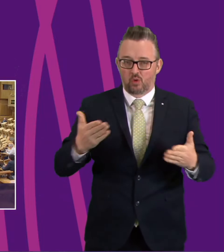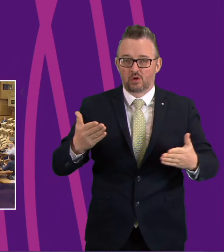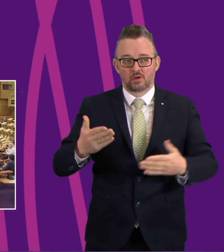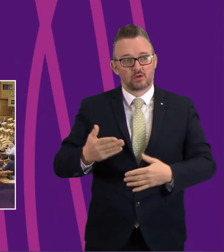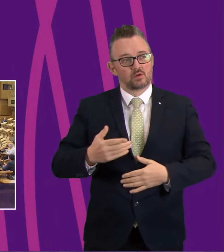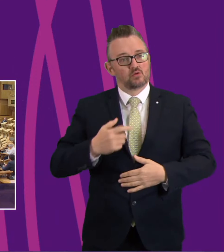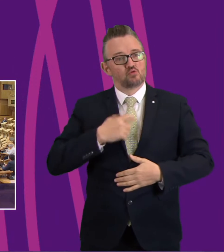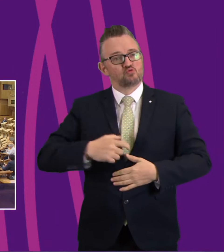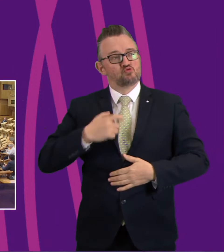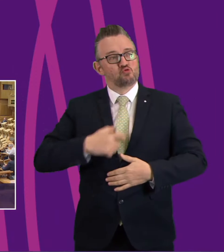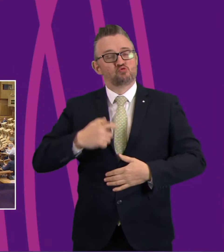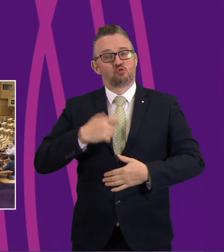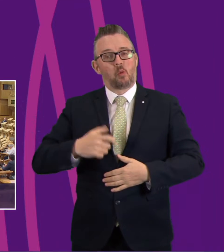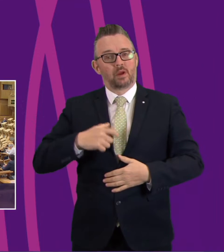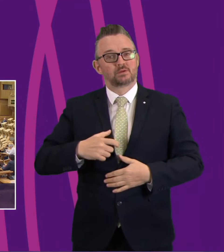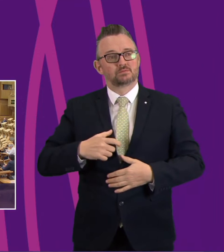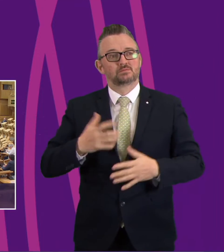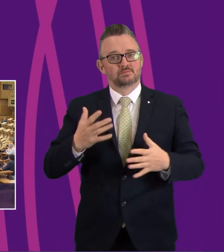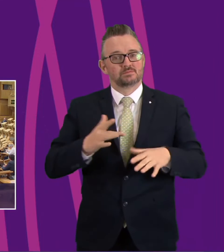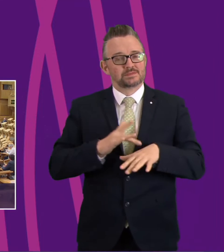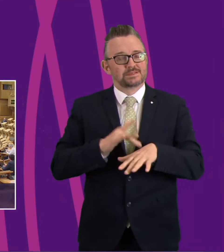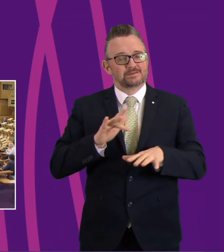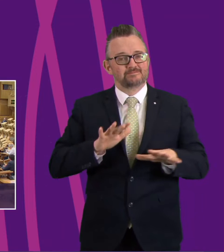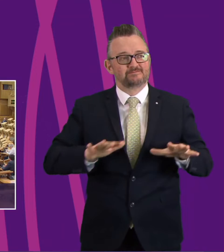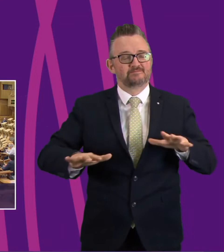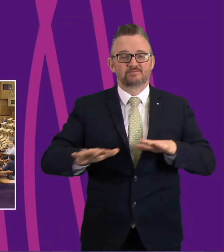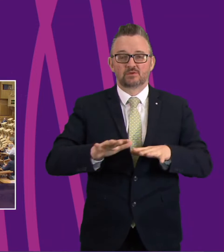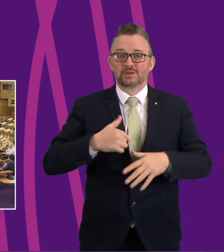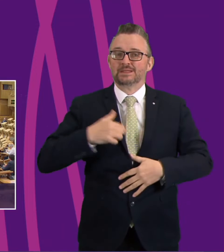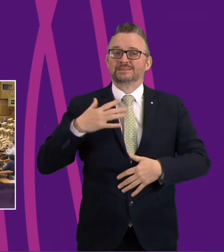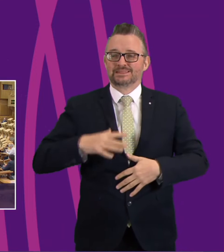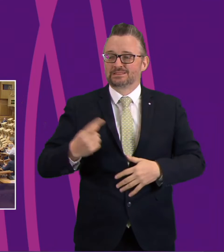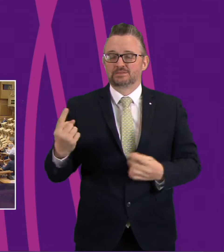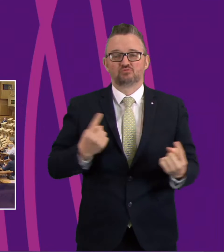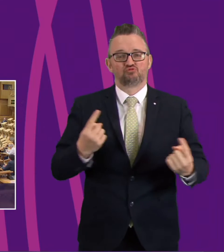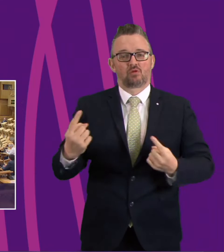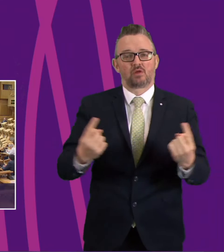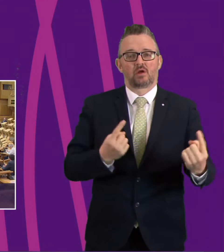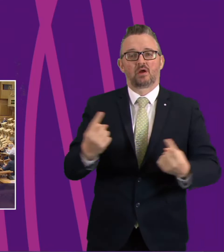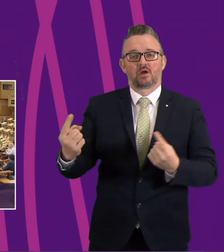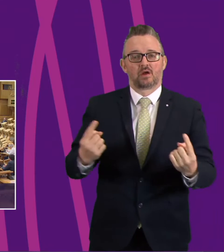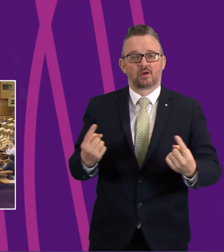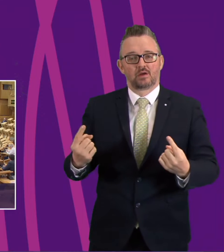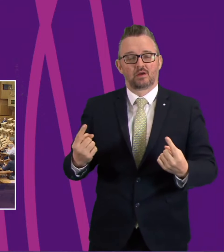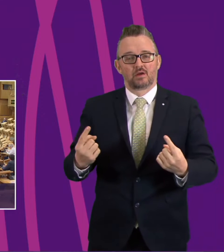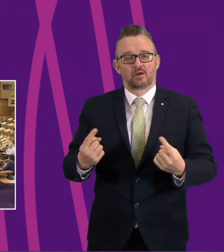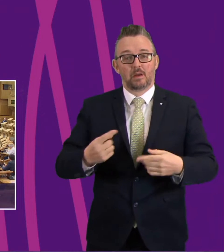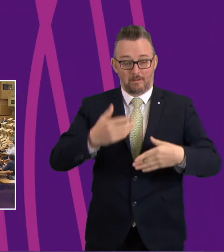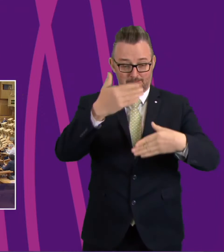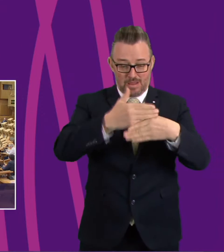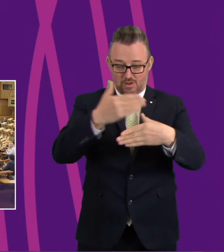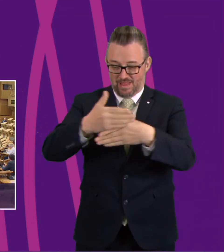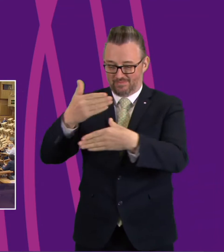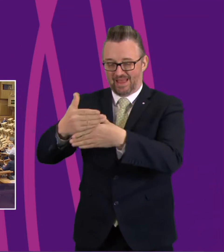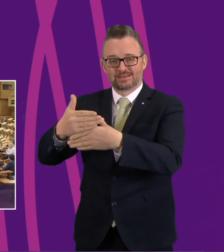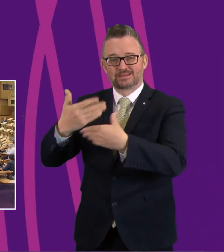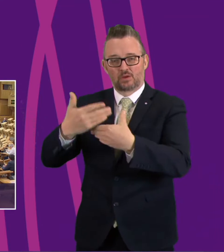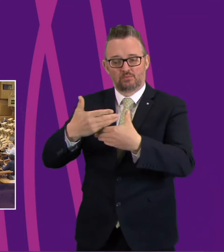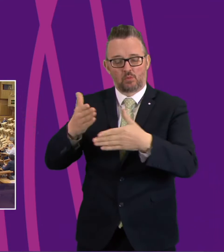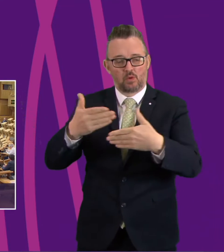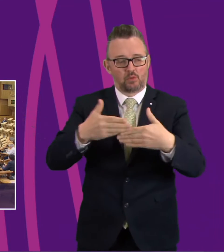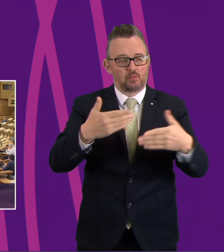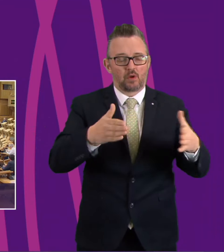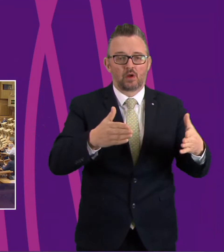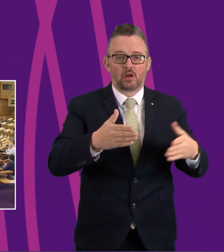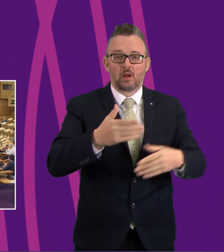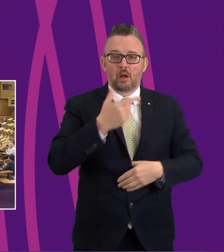is and how much we need one another. It has broken down preconceived barriers and brought together people of